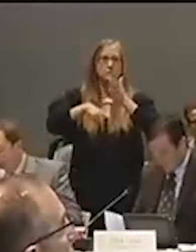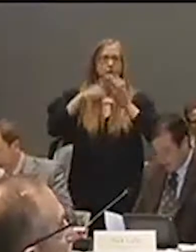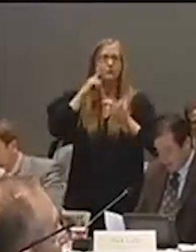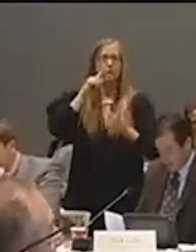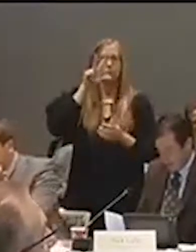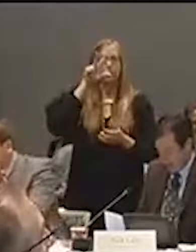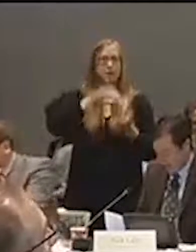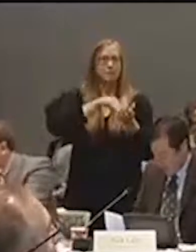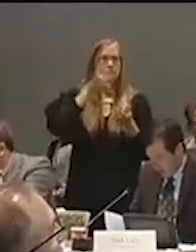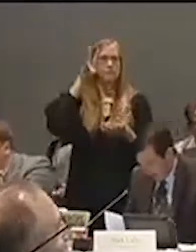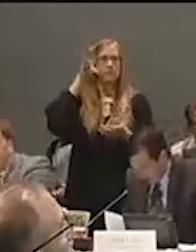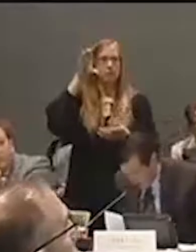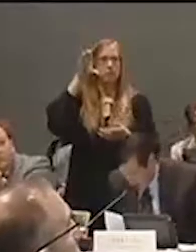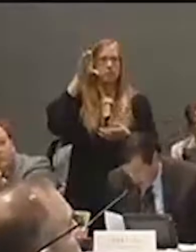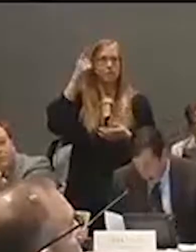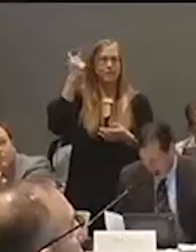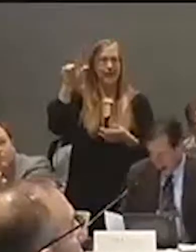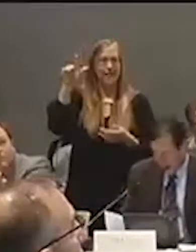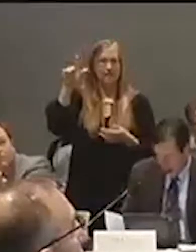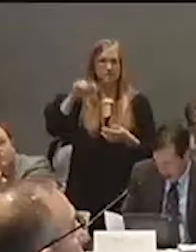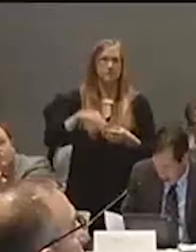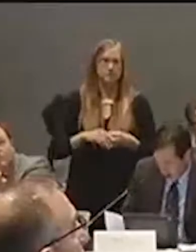100 gallons,